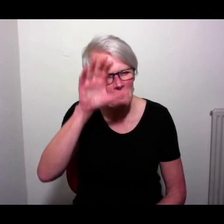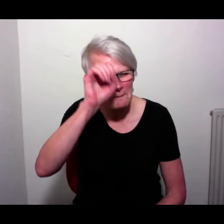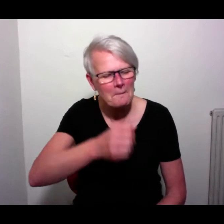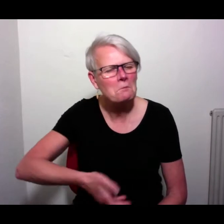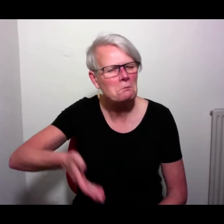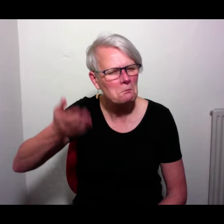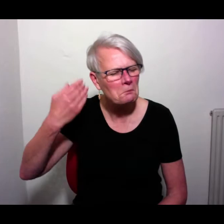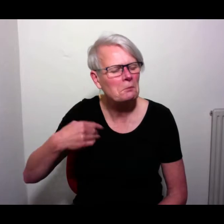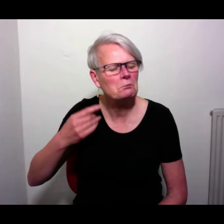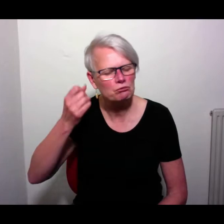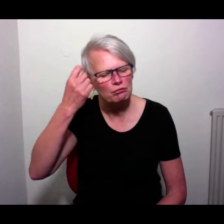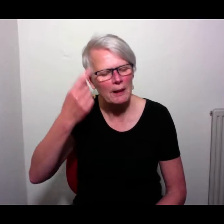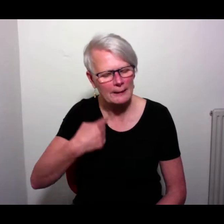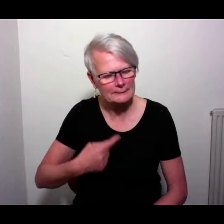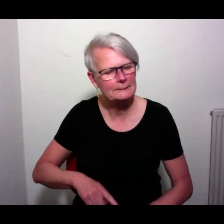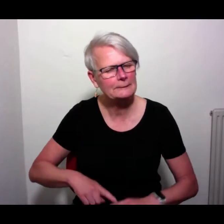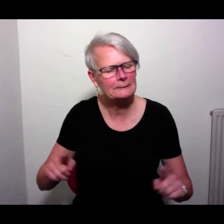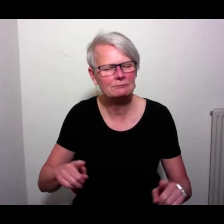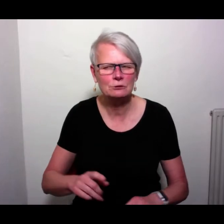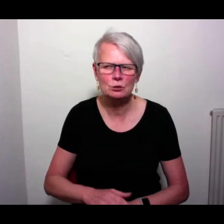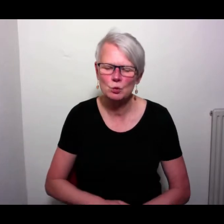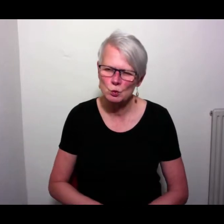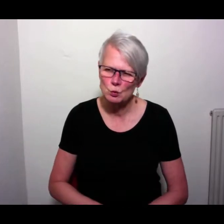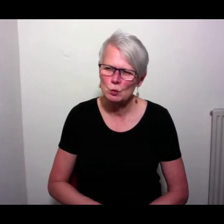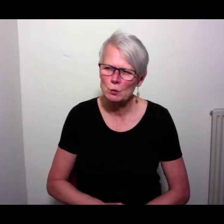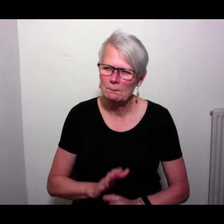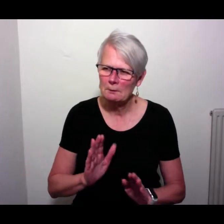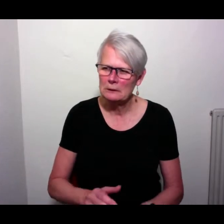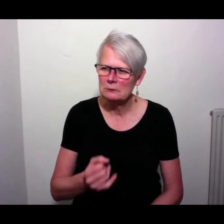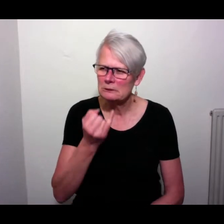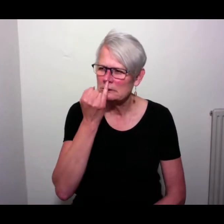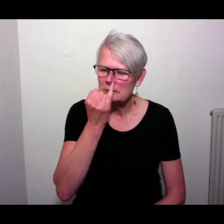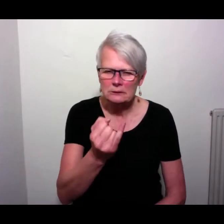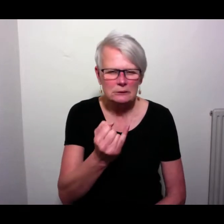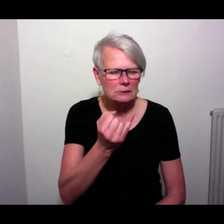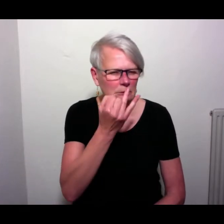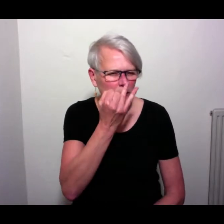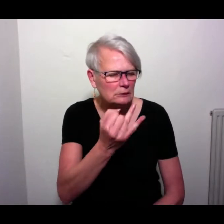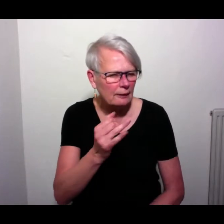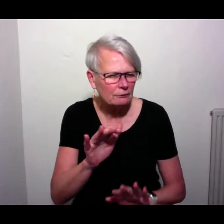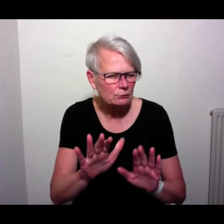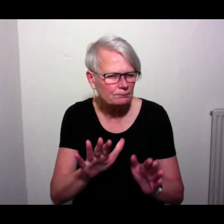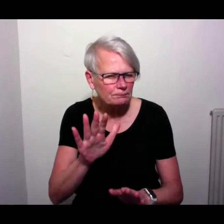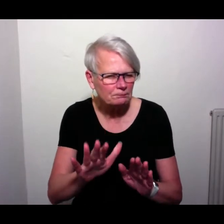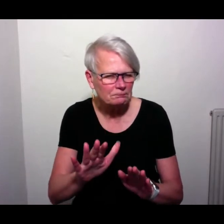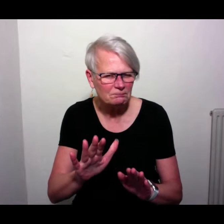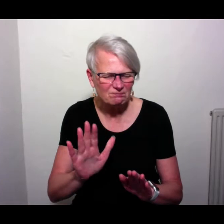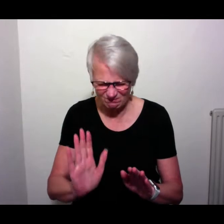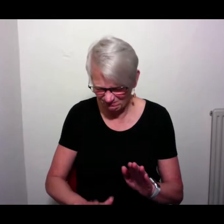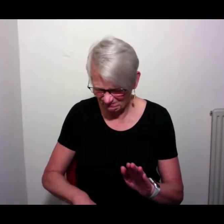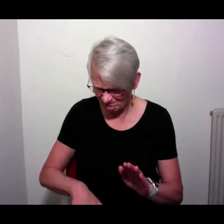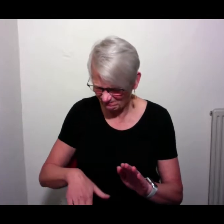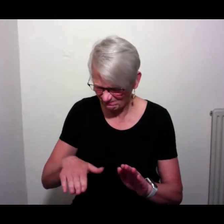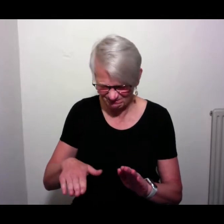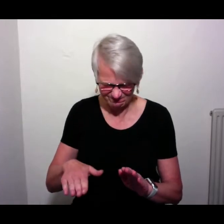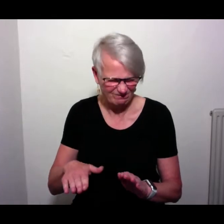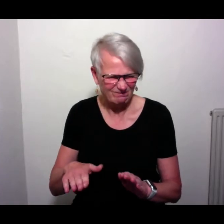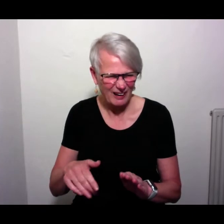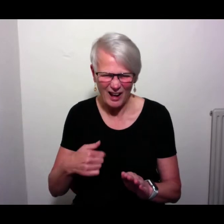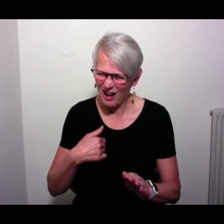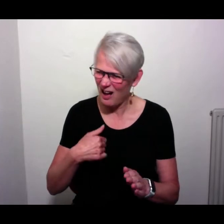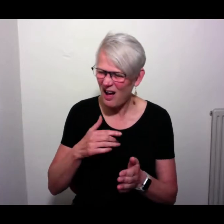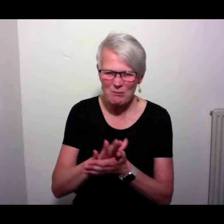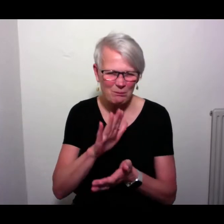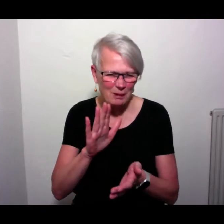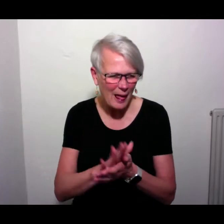I remember when I first started to realise I was different. I must have been about 6 or 7. Until then, I was